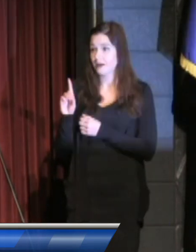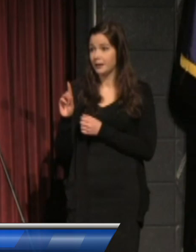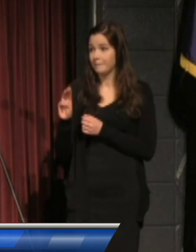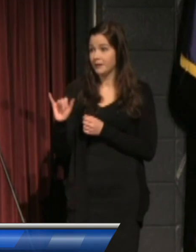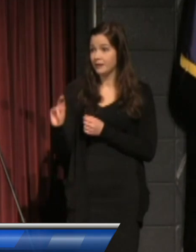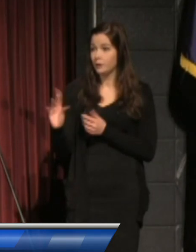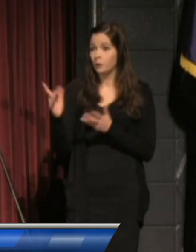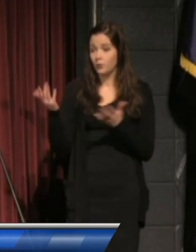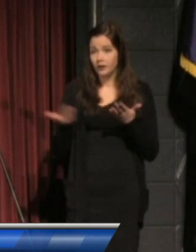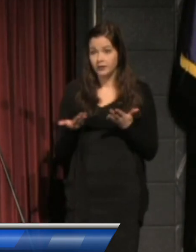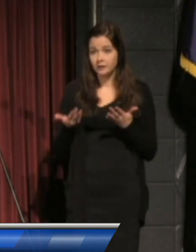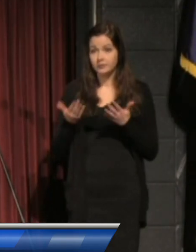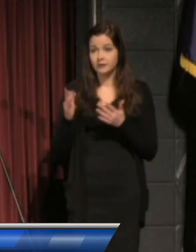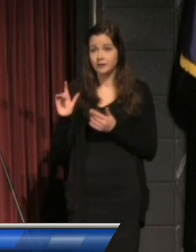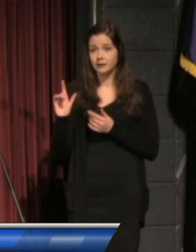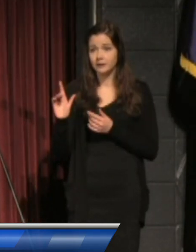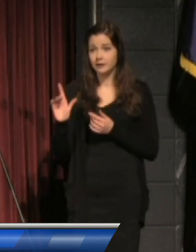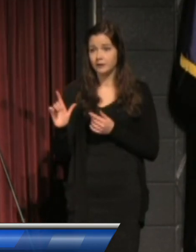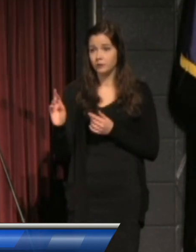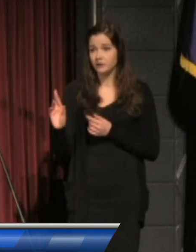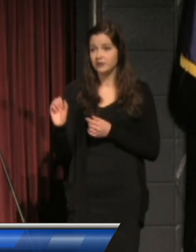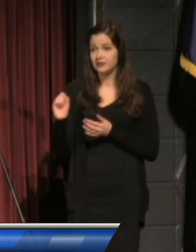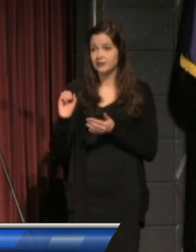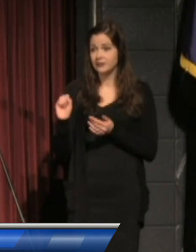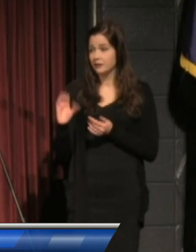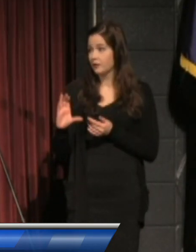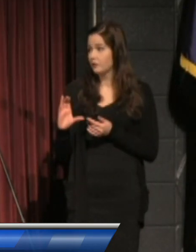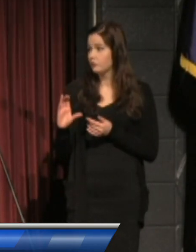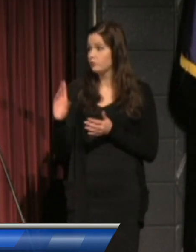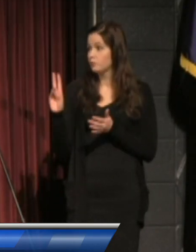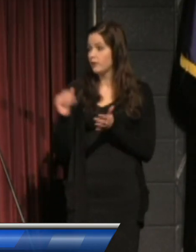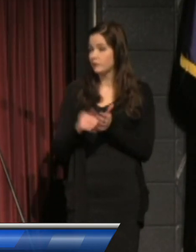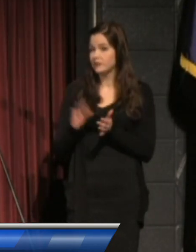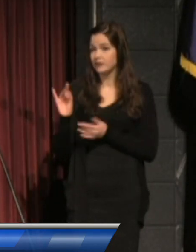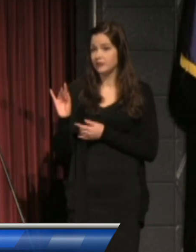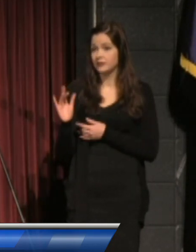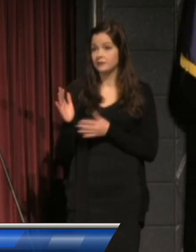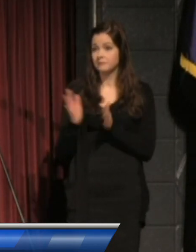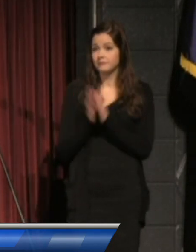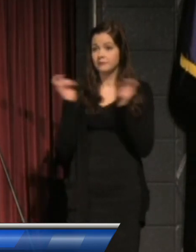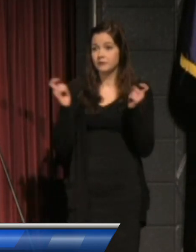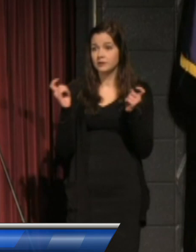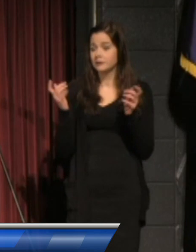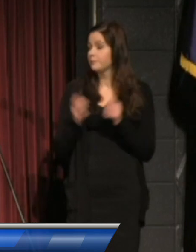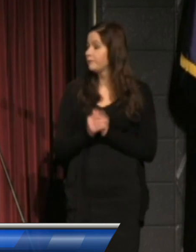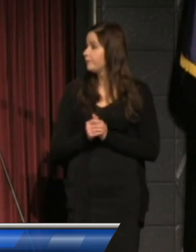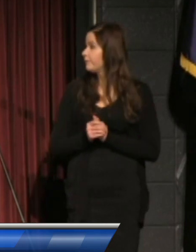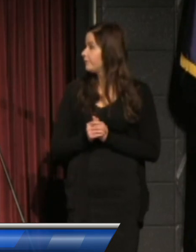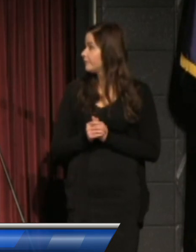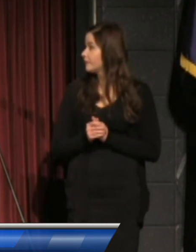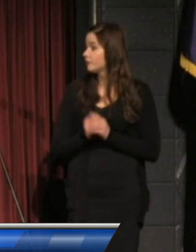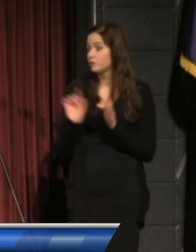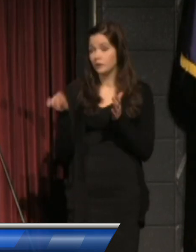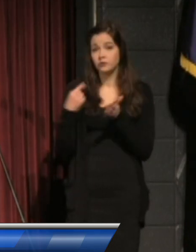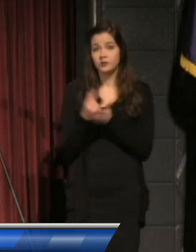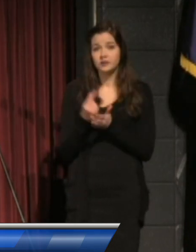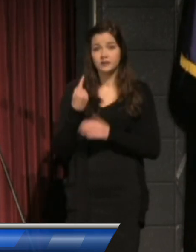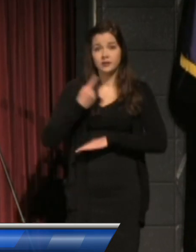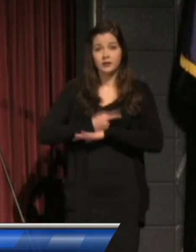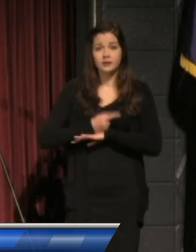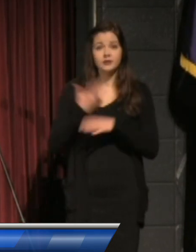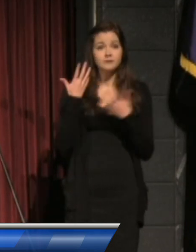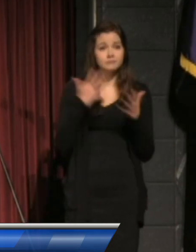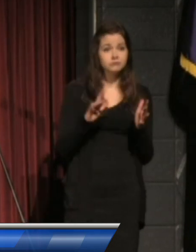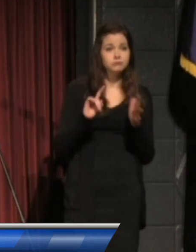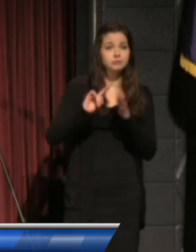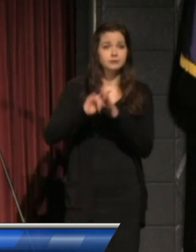I'd like to welcome you to the Lake Region State College's 2018 commencement ceremony. Graduation day is both an end and a beginning